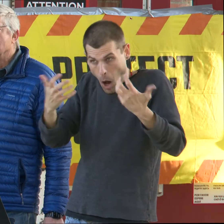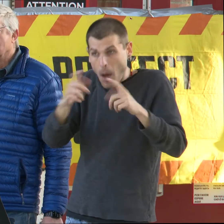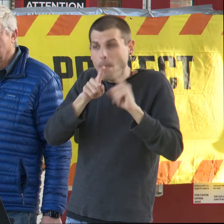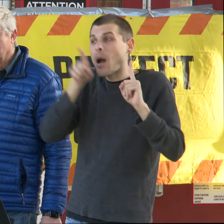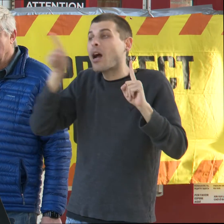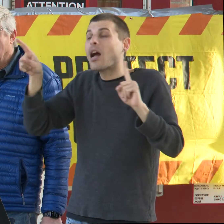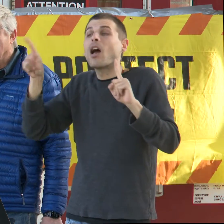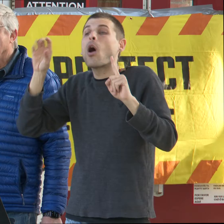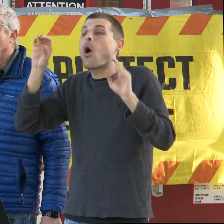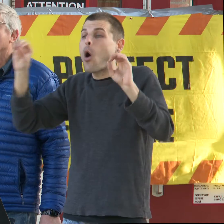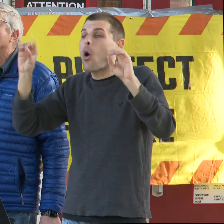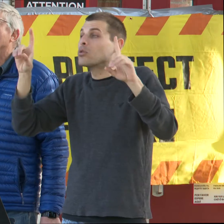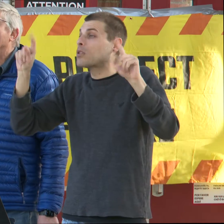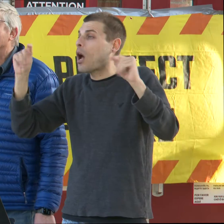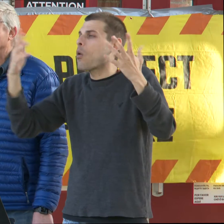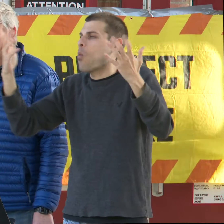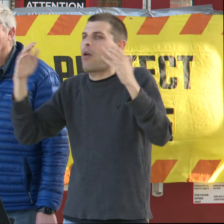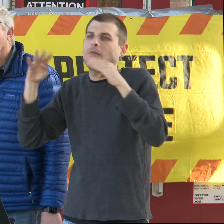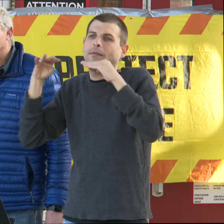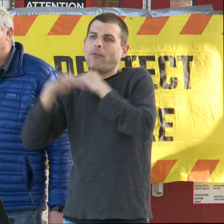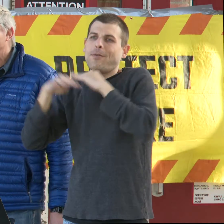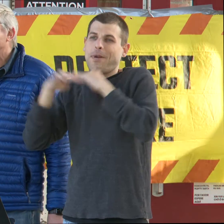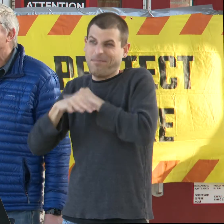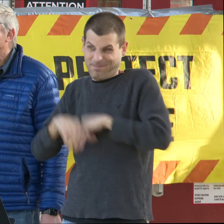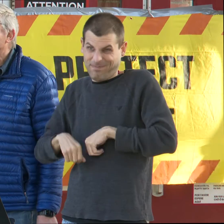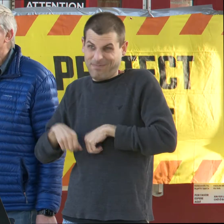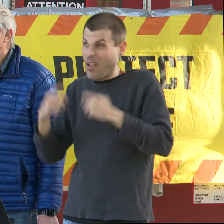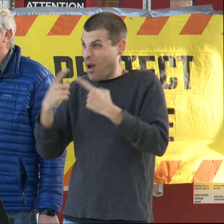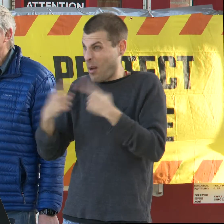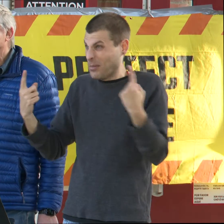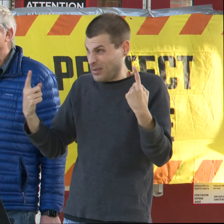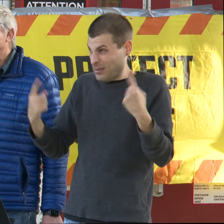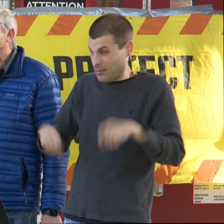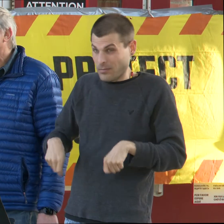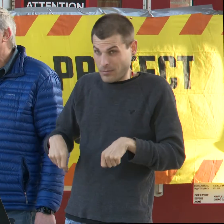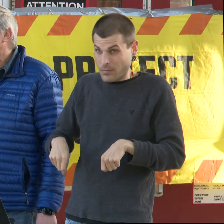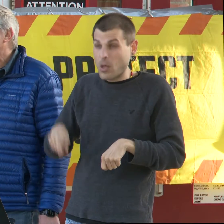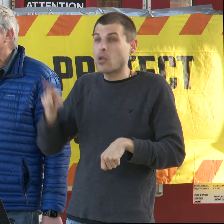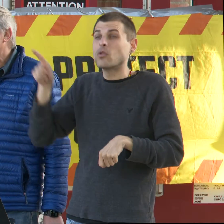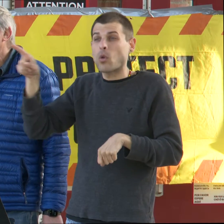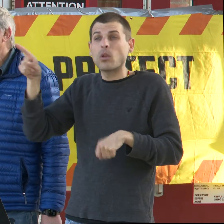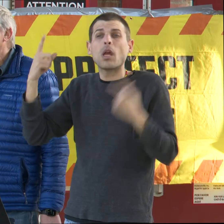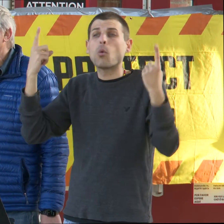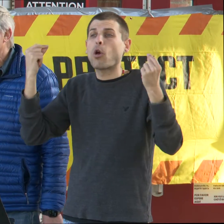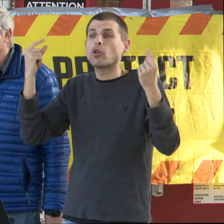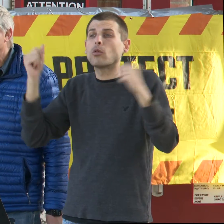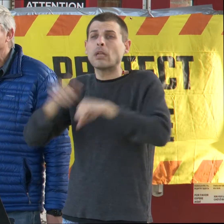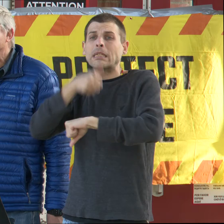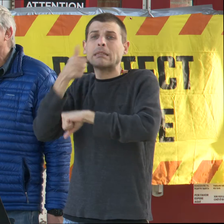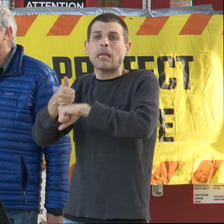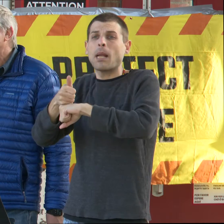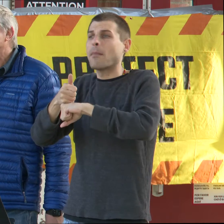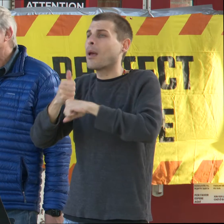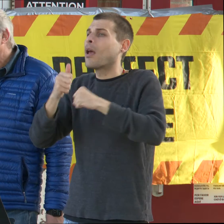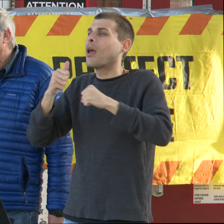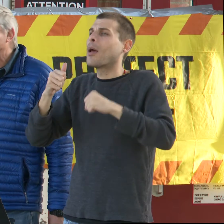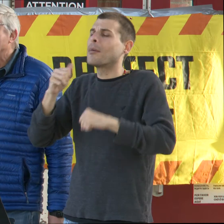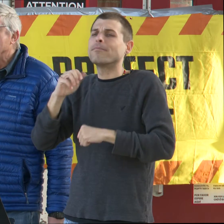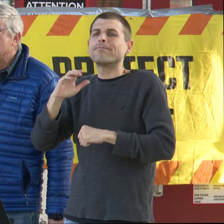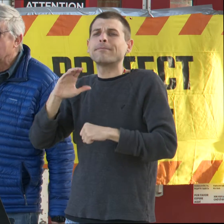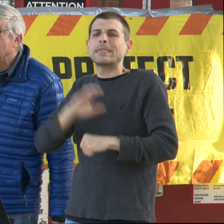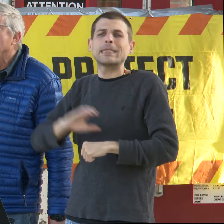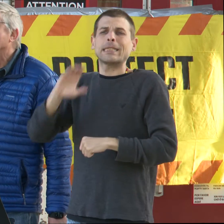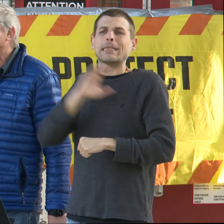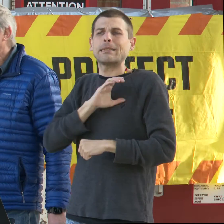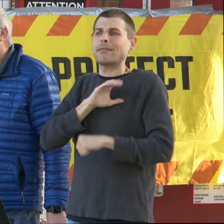was look at the freeway. And they had a powerful motivation for doing that, so they formed this Citizens Advisory Committee to work